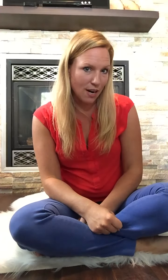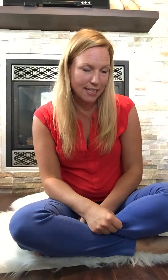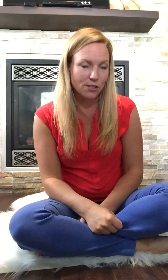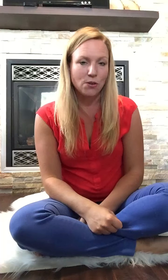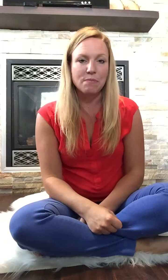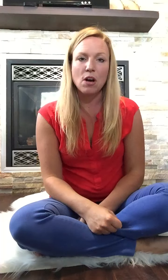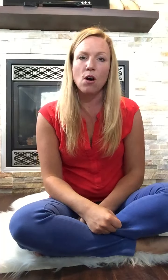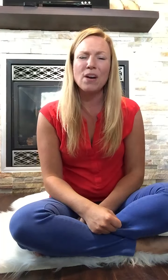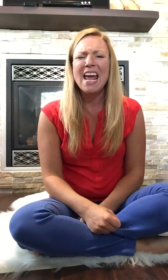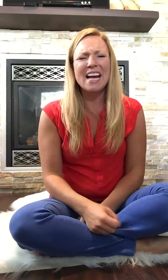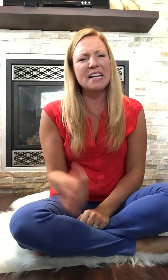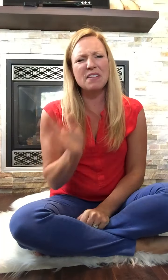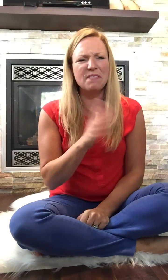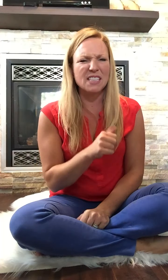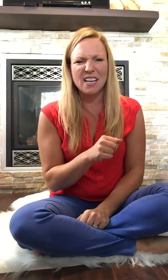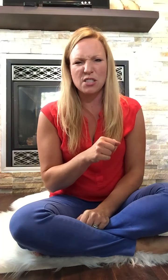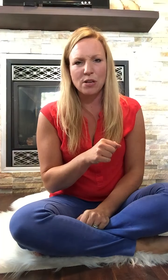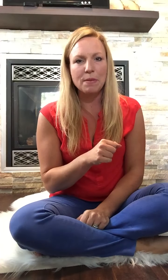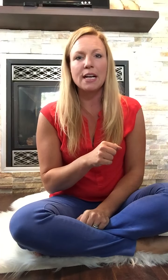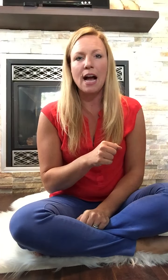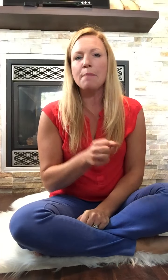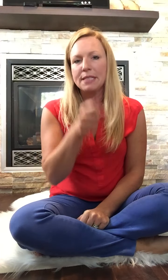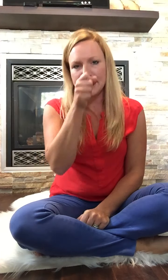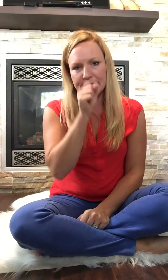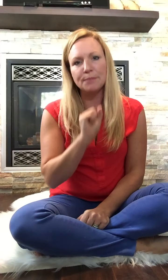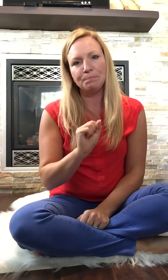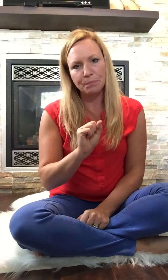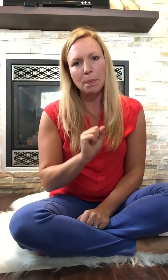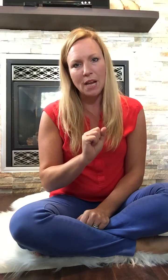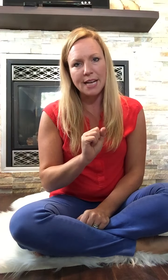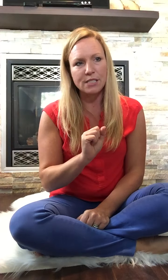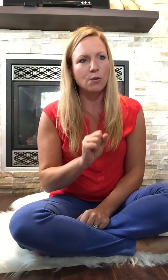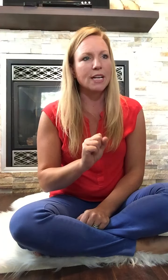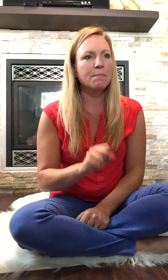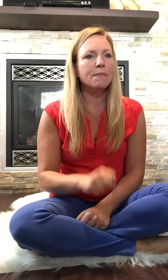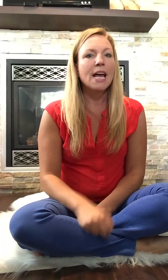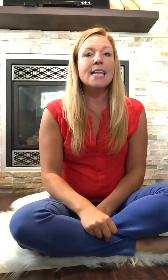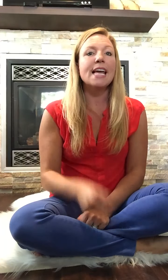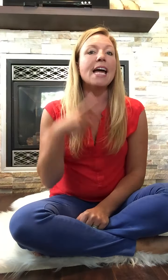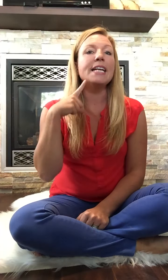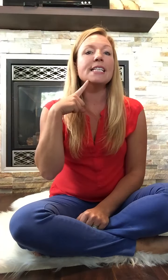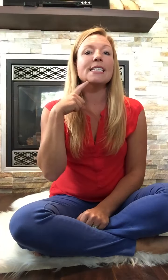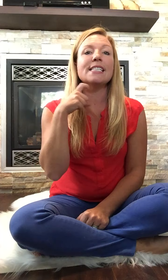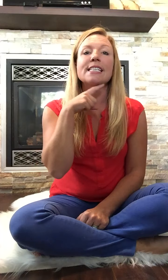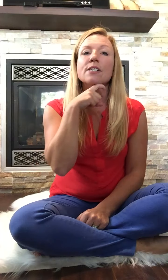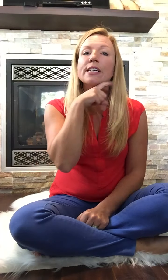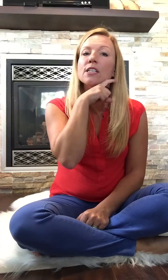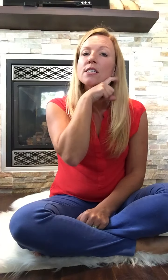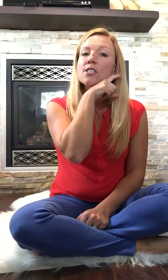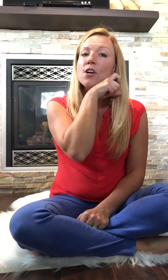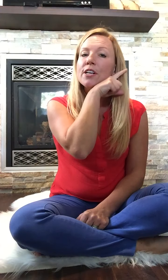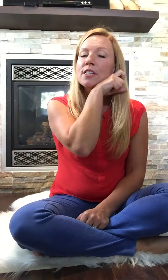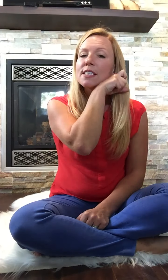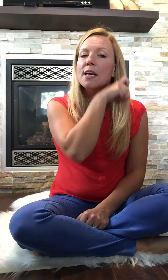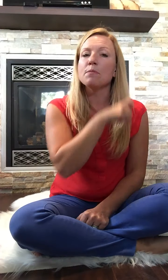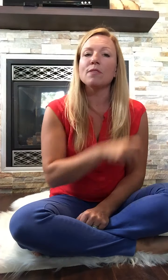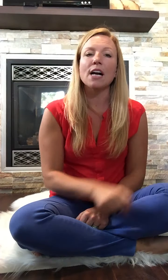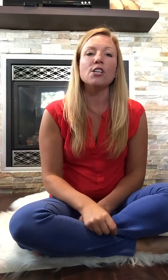ice cream cone, and even if it's ice cream in a cup, it's still ice cream. Then cereal, starting on the side, moving under